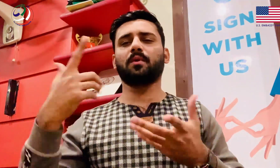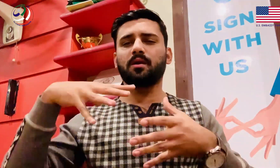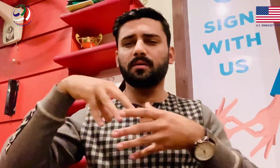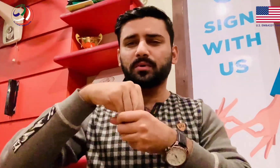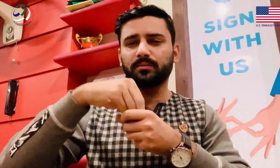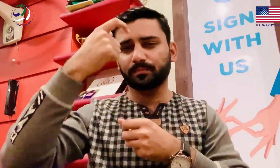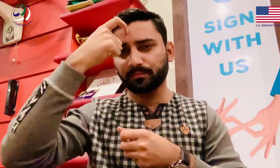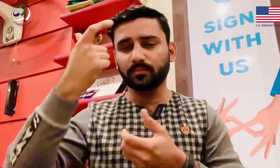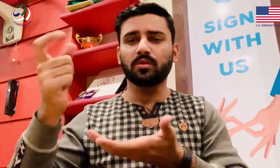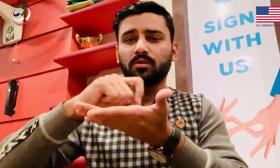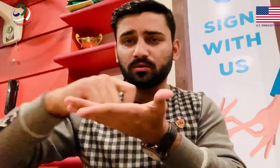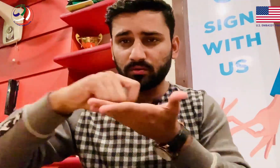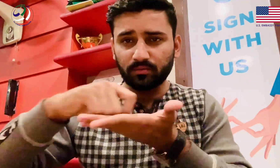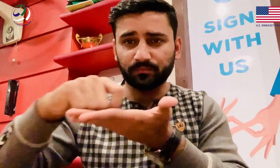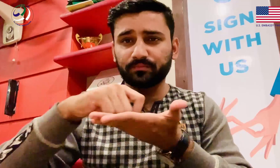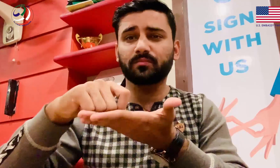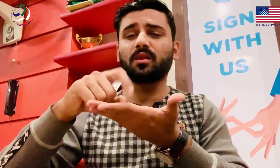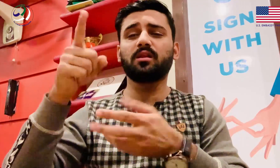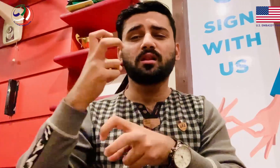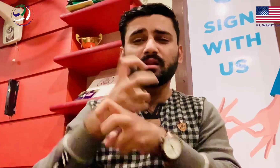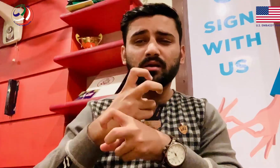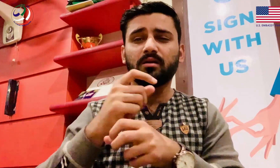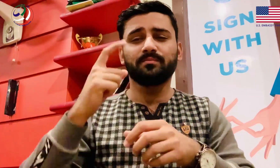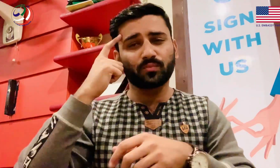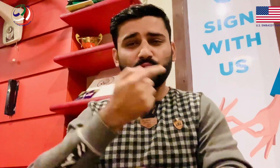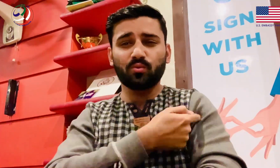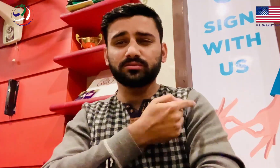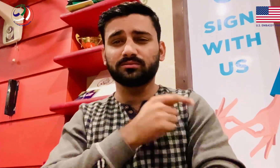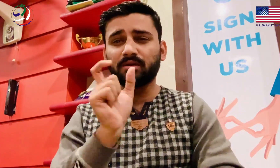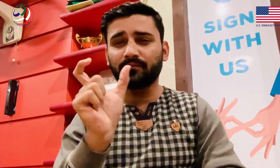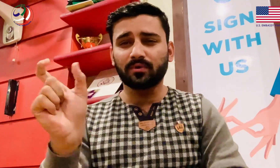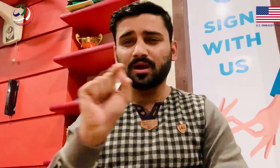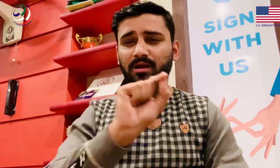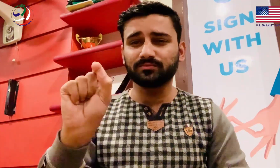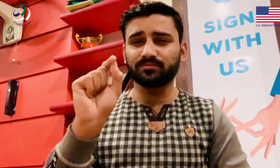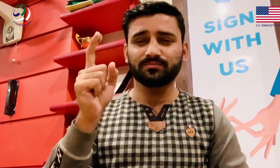But the words they were using were so hard. I could barely understand what they meant.